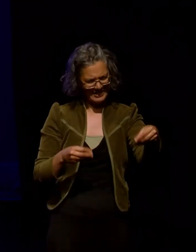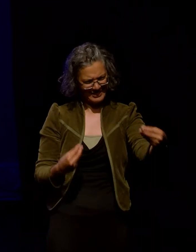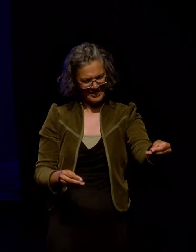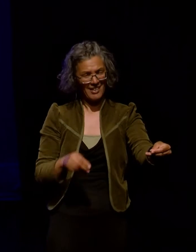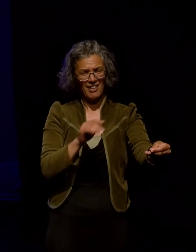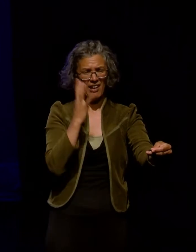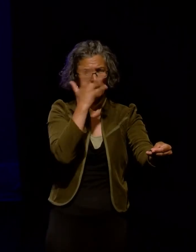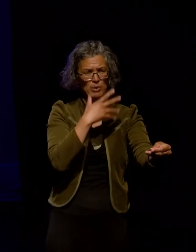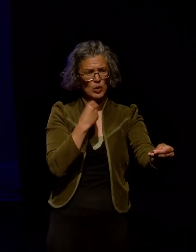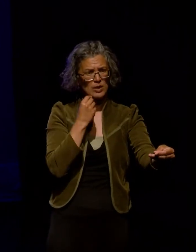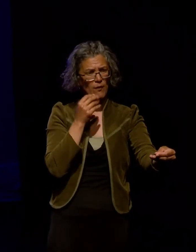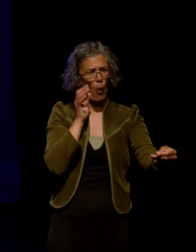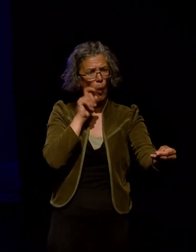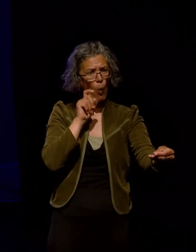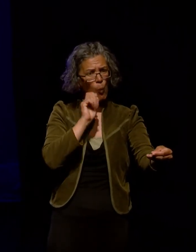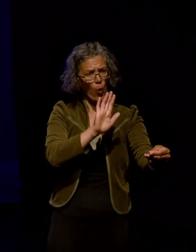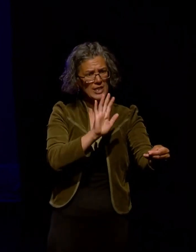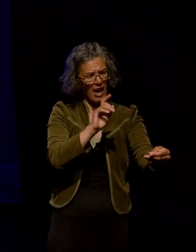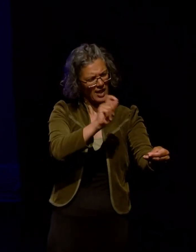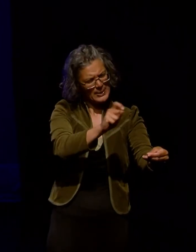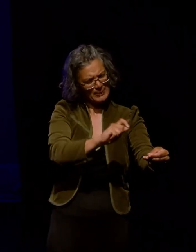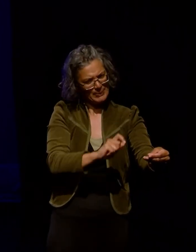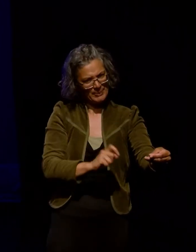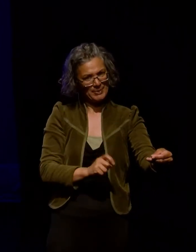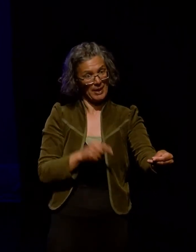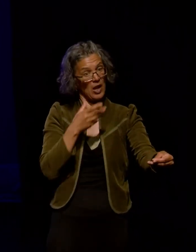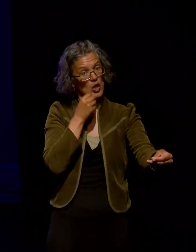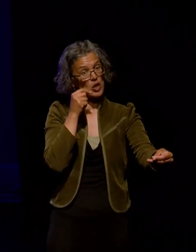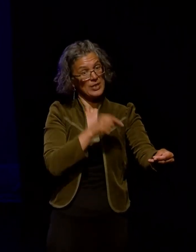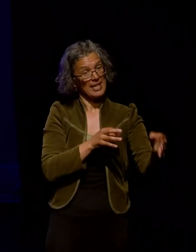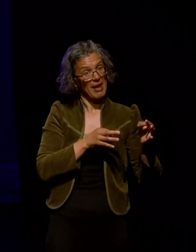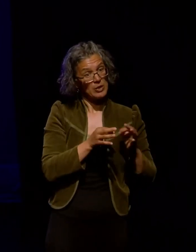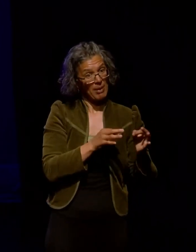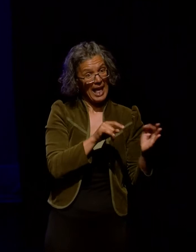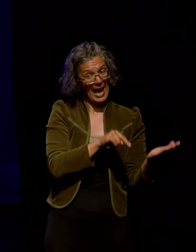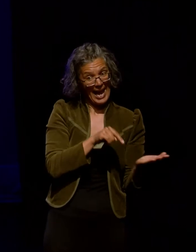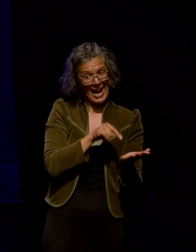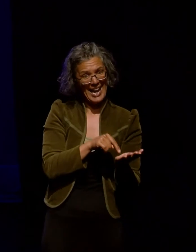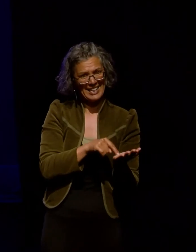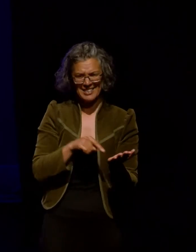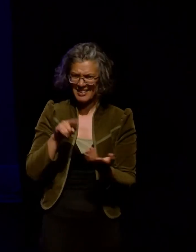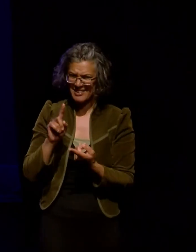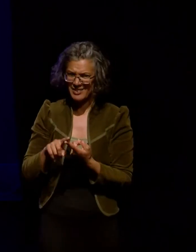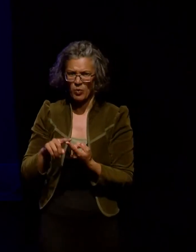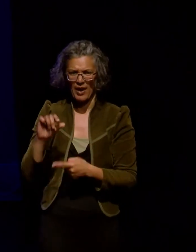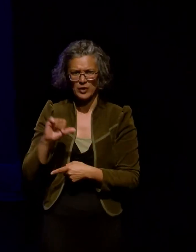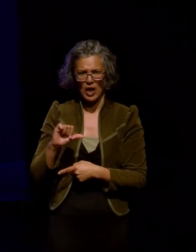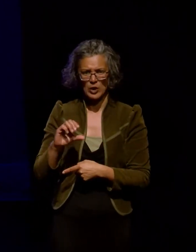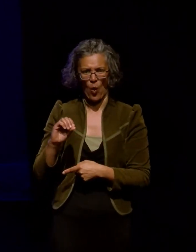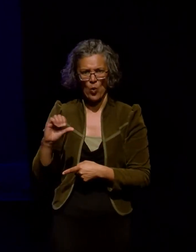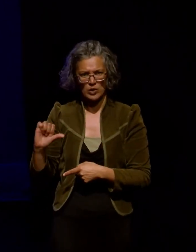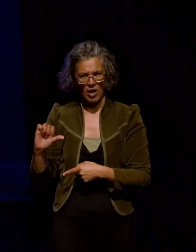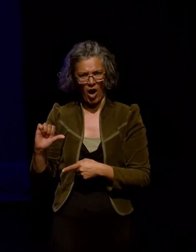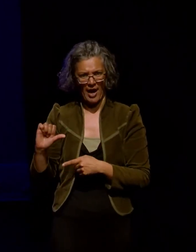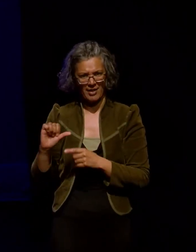watercolours. Using these plans and original specifications for the contract in 1909 that we still hold, the information was designed